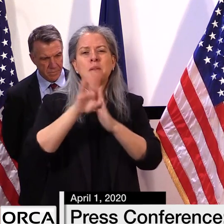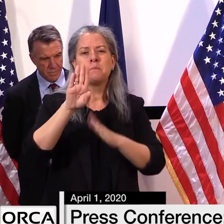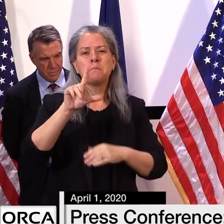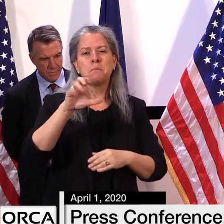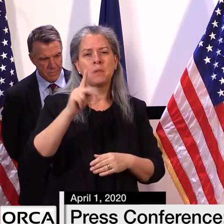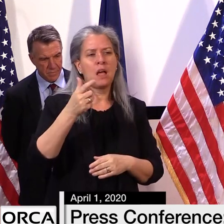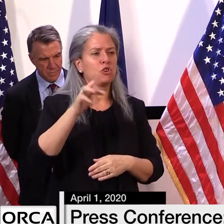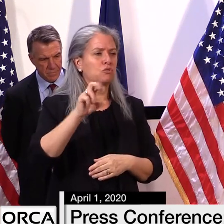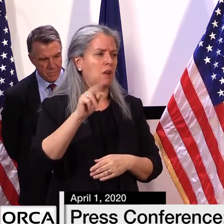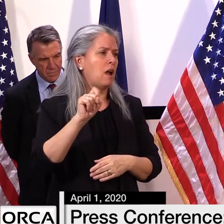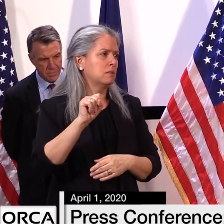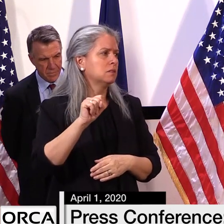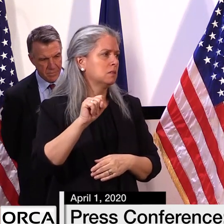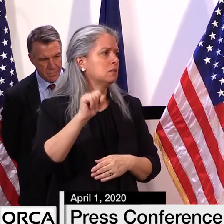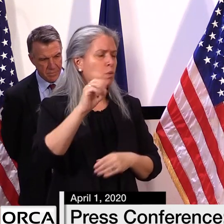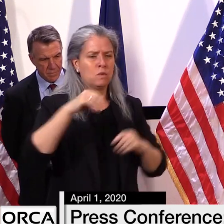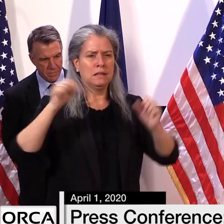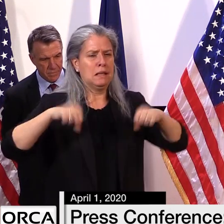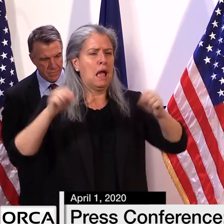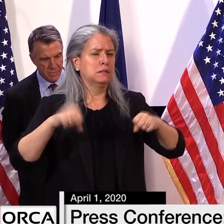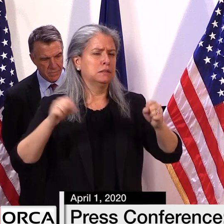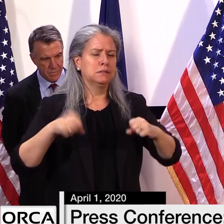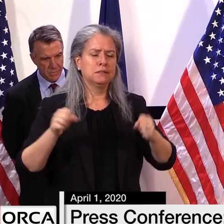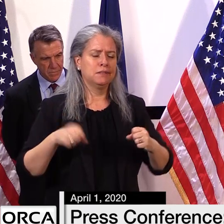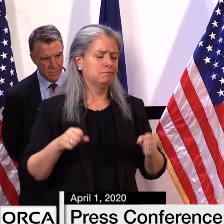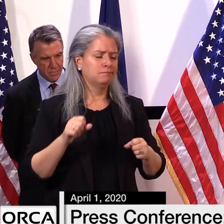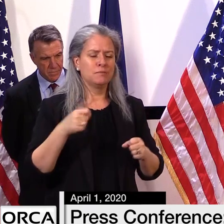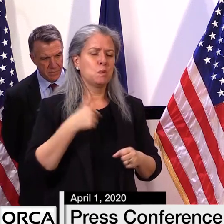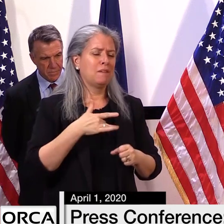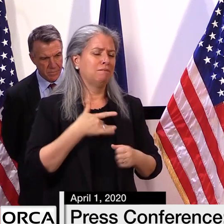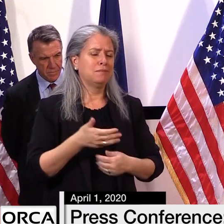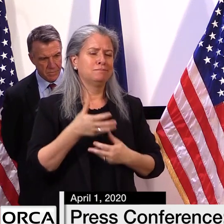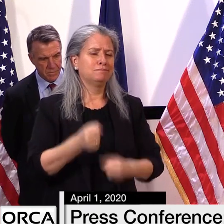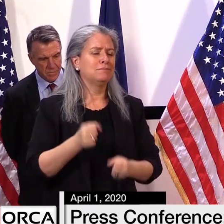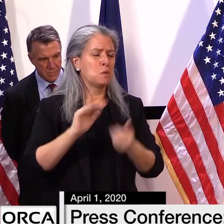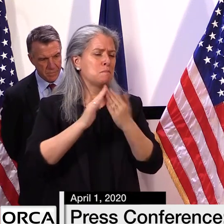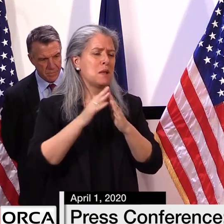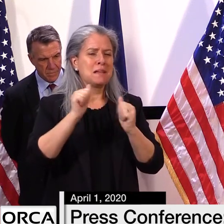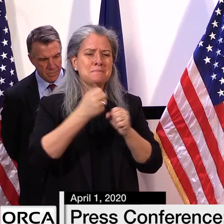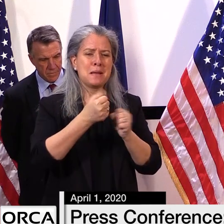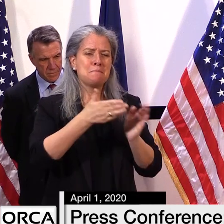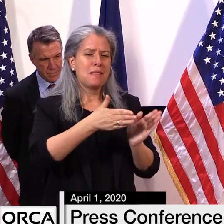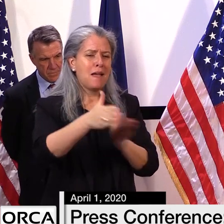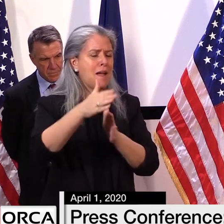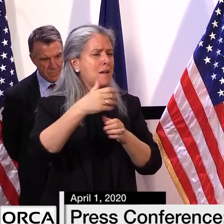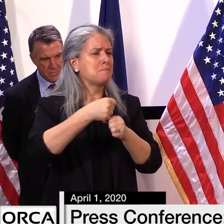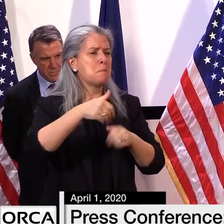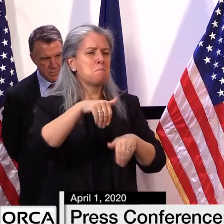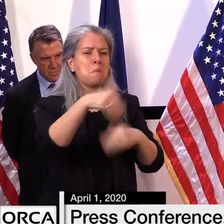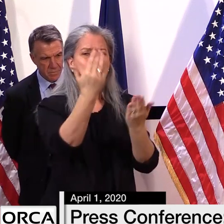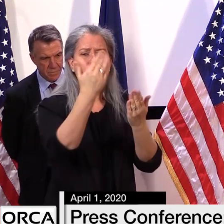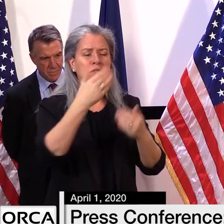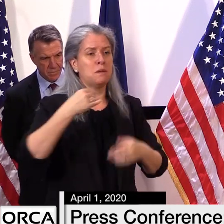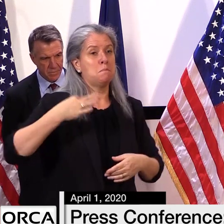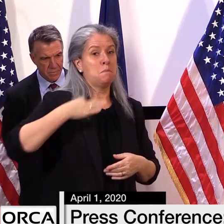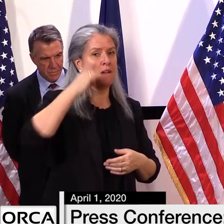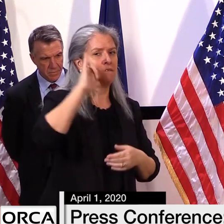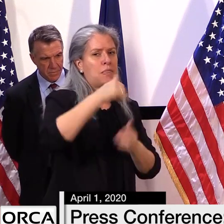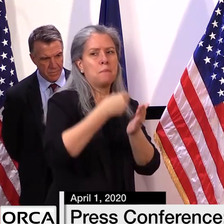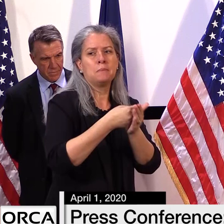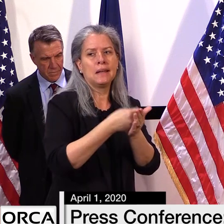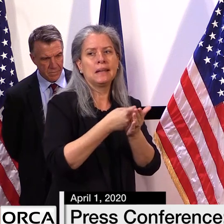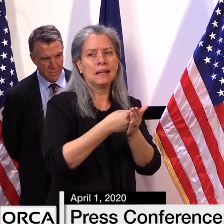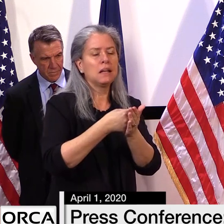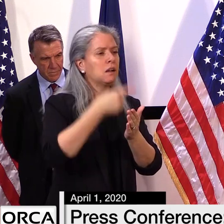grants. So we are confident that communities can create a plan, a proposal, and apply for those dollars